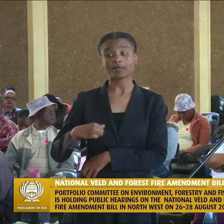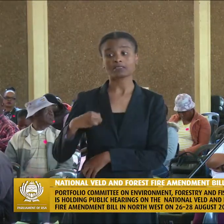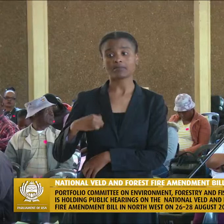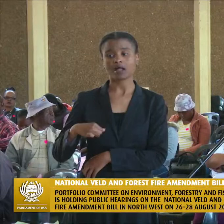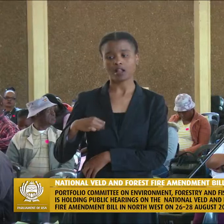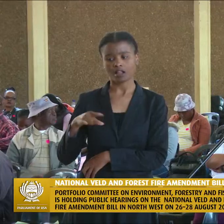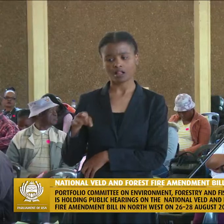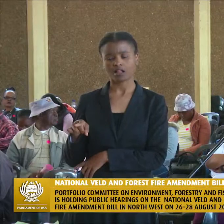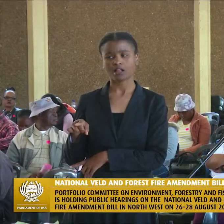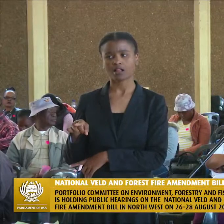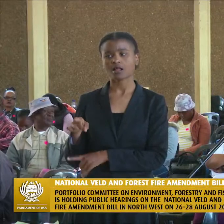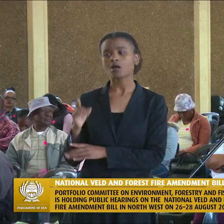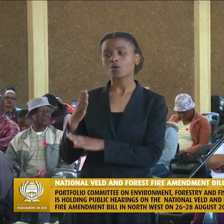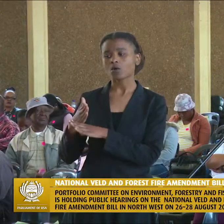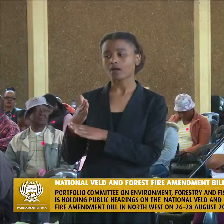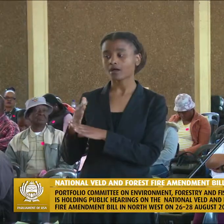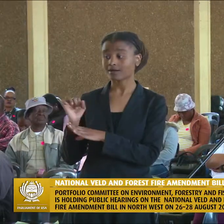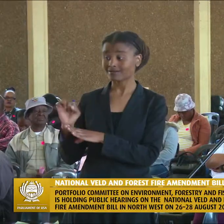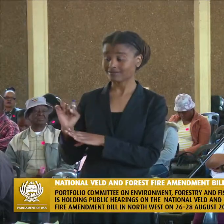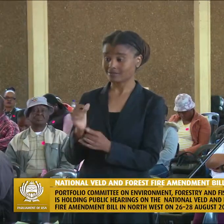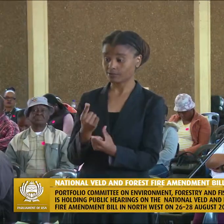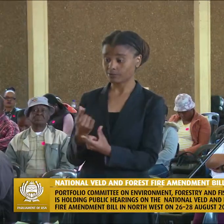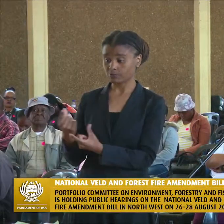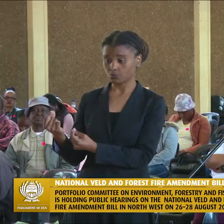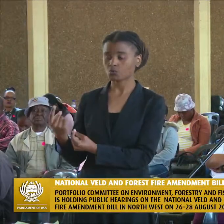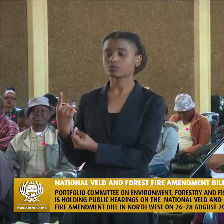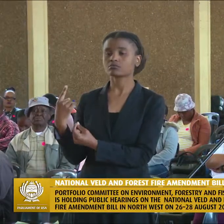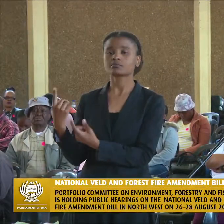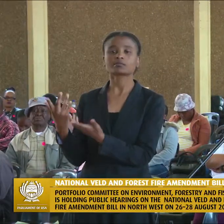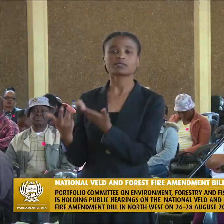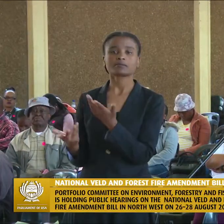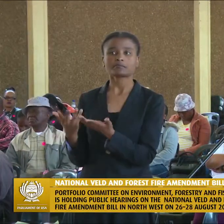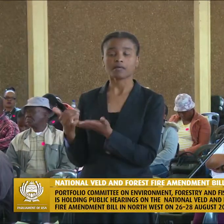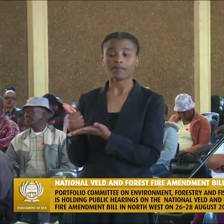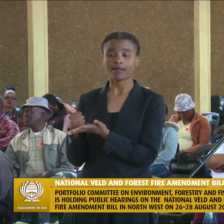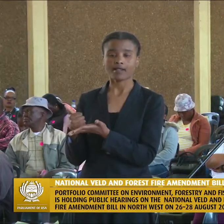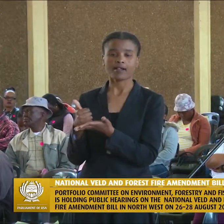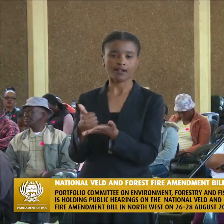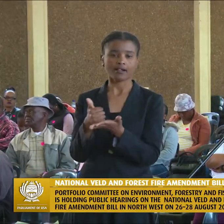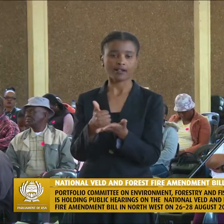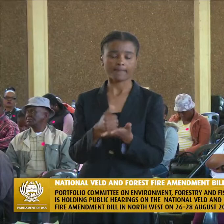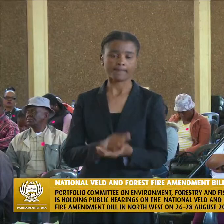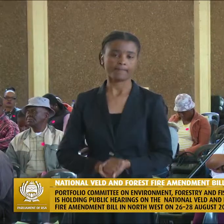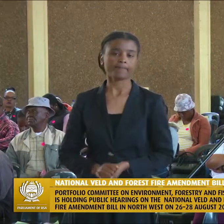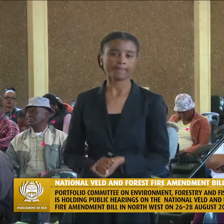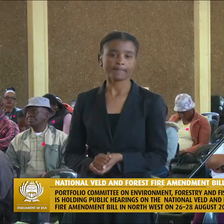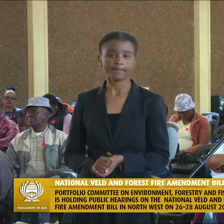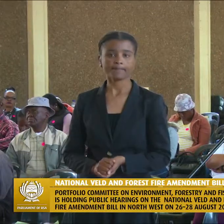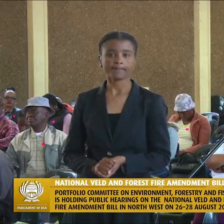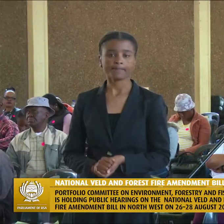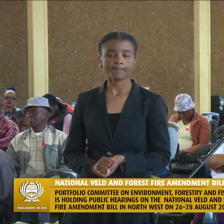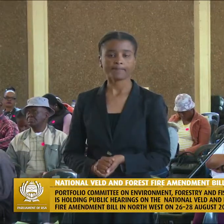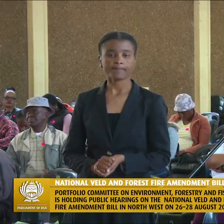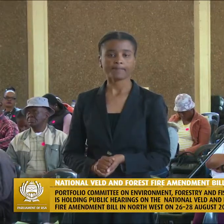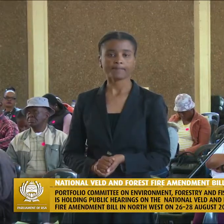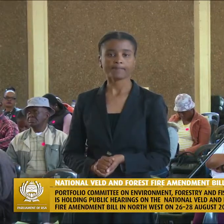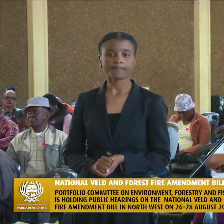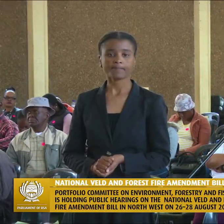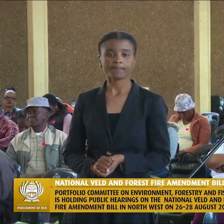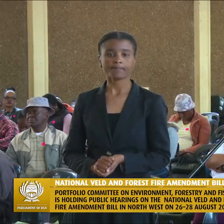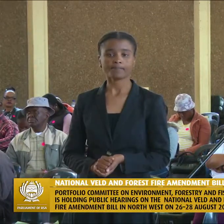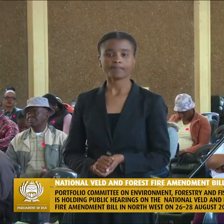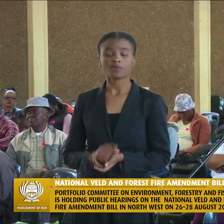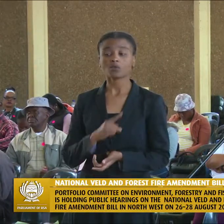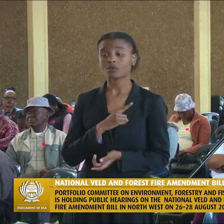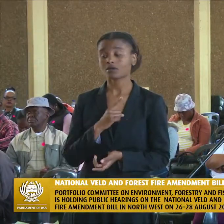if they can help that the municipalities have to help or assist vegeta on